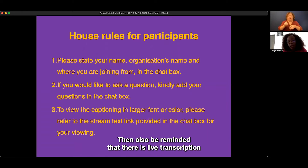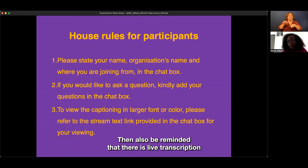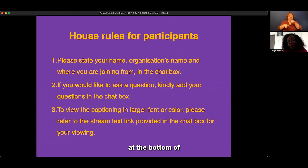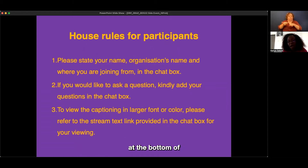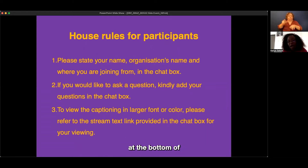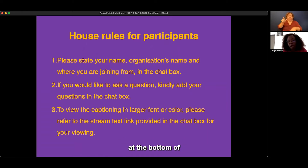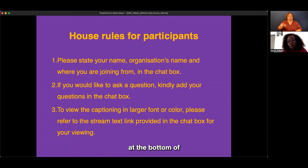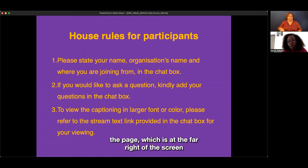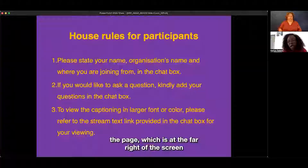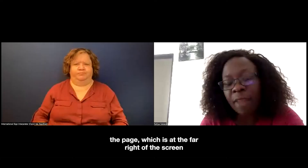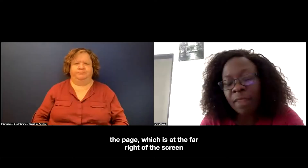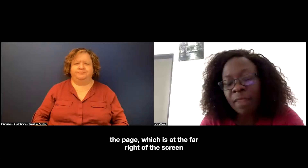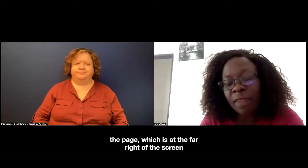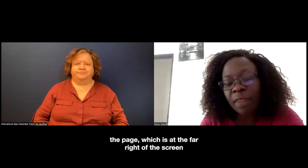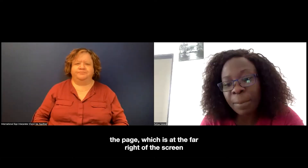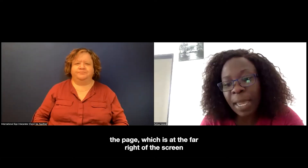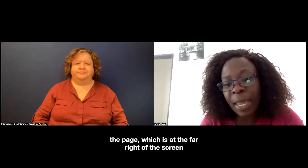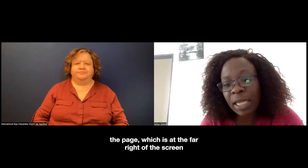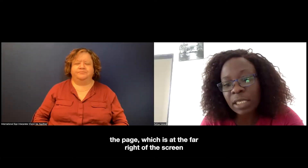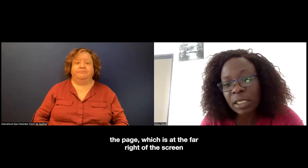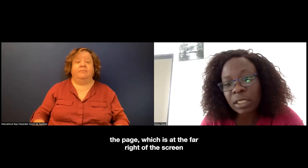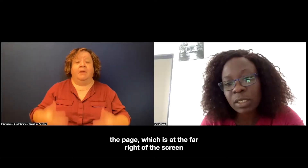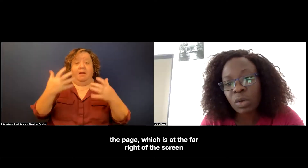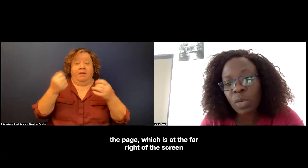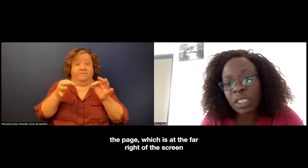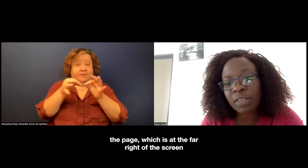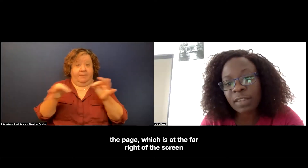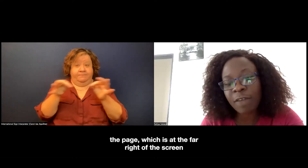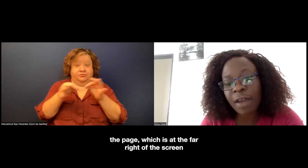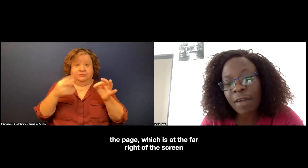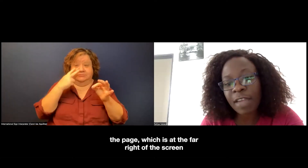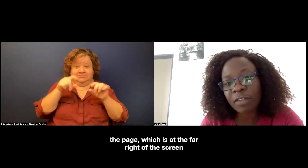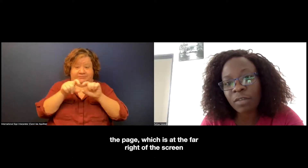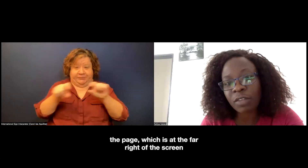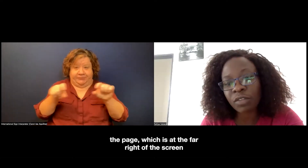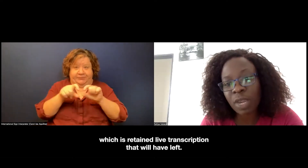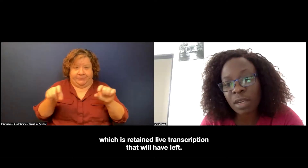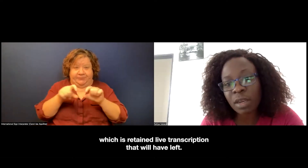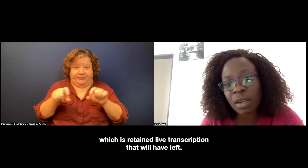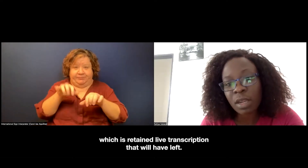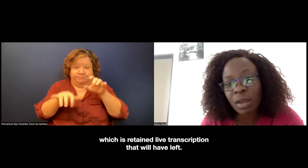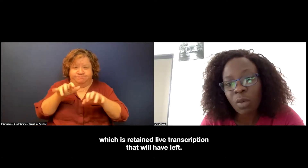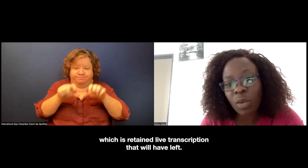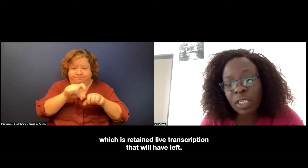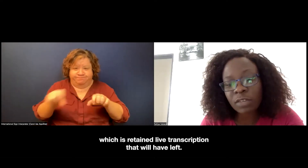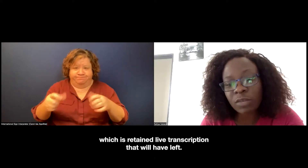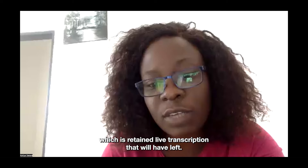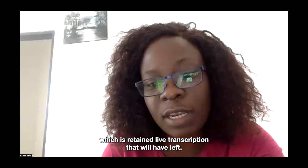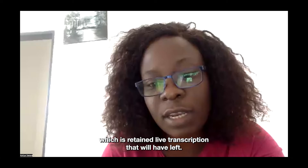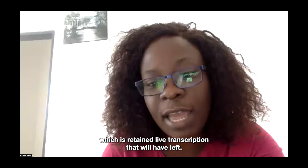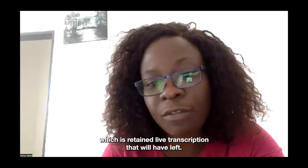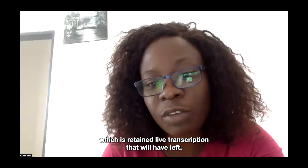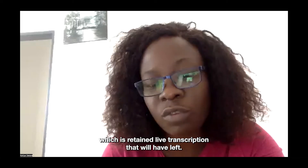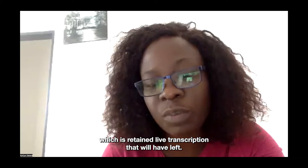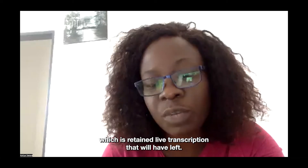transcription at the bottom of the page, which is at the far right of the screen, which is